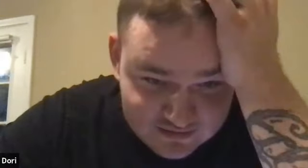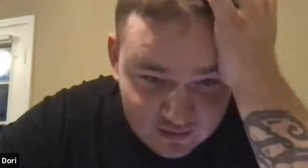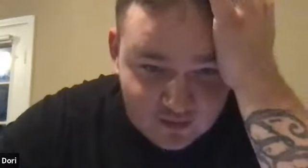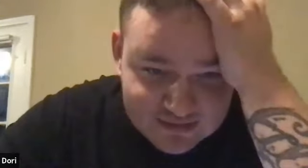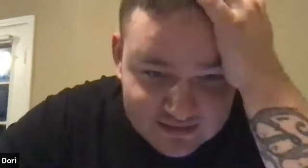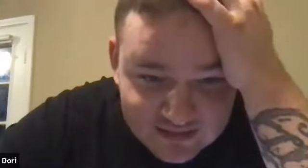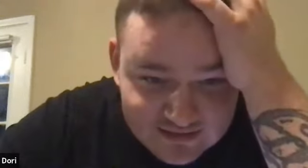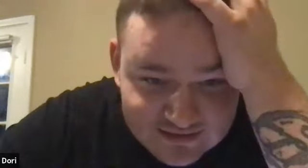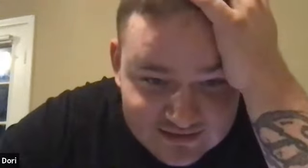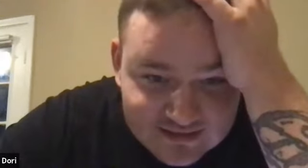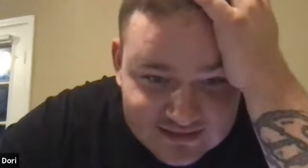Oh no, it's a yeah. Yeah.